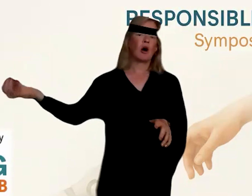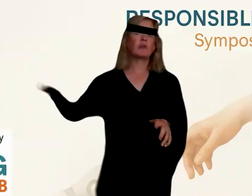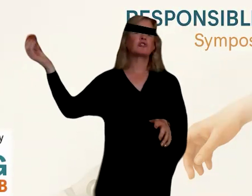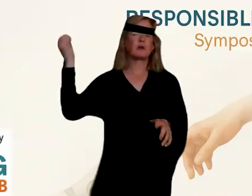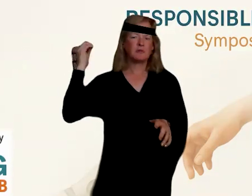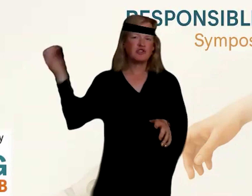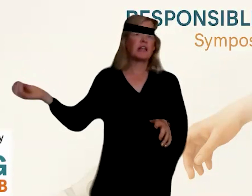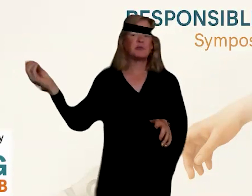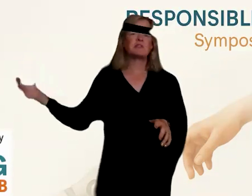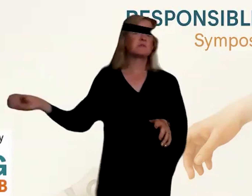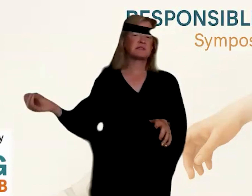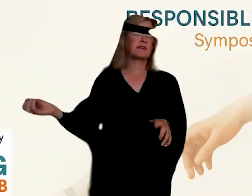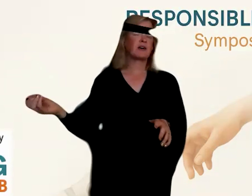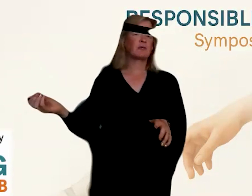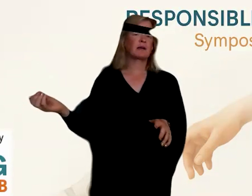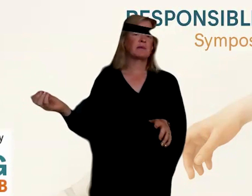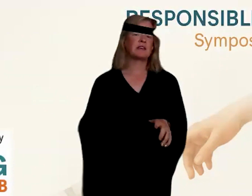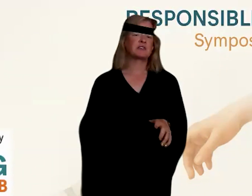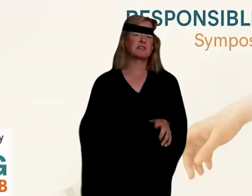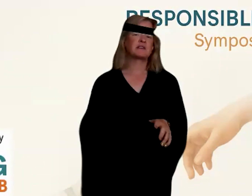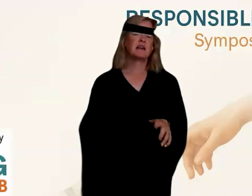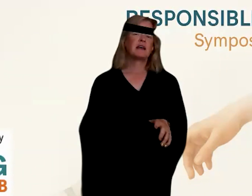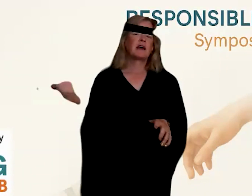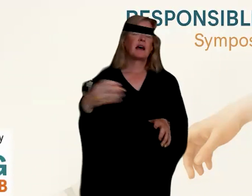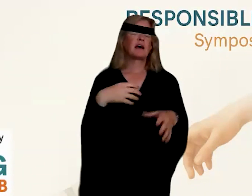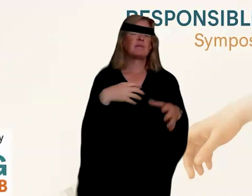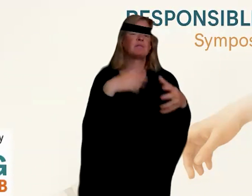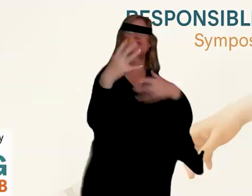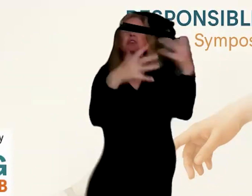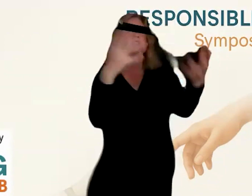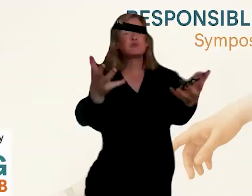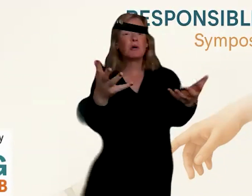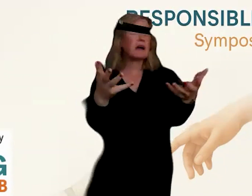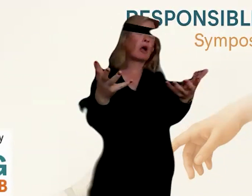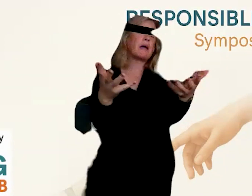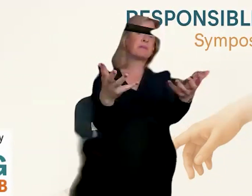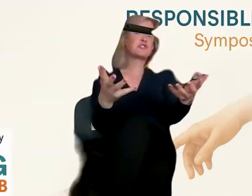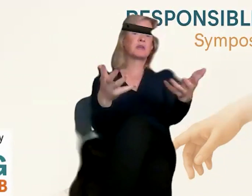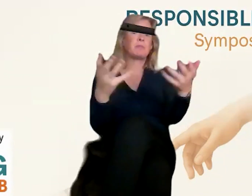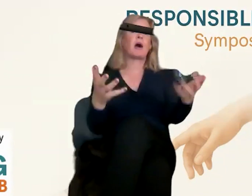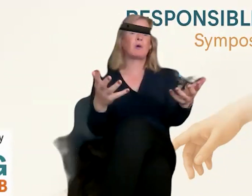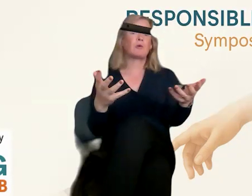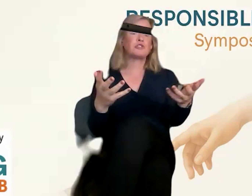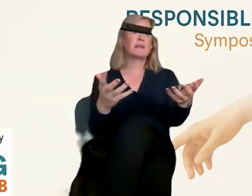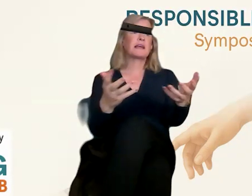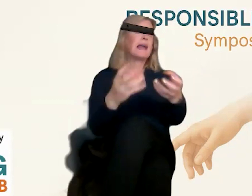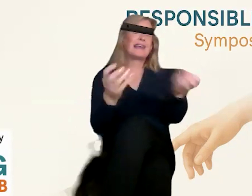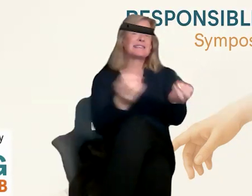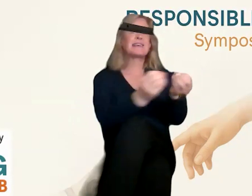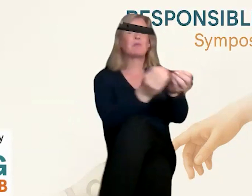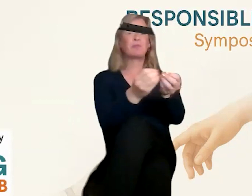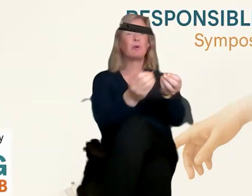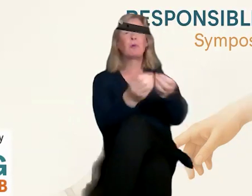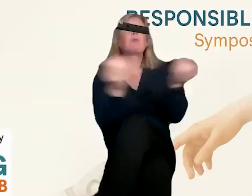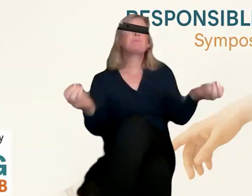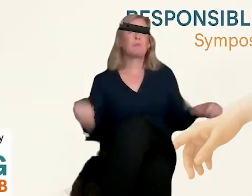in long-term, genuine, specific health recommendations. So this is our ambition behind what we're doing. And